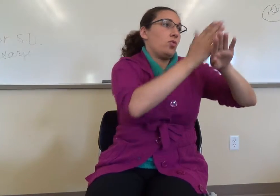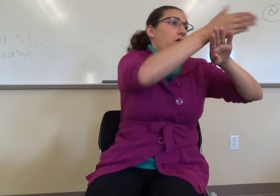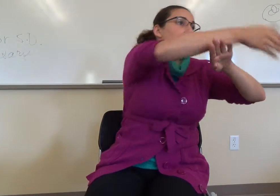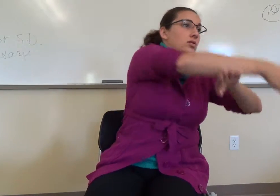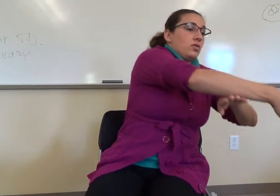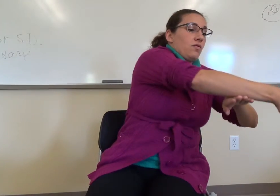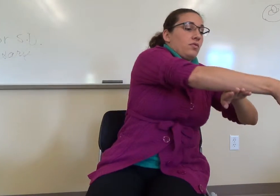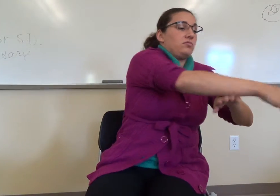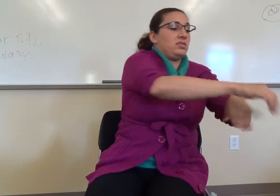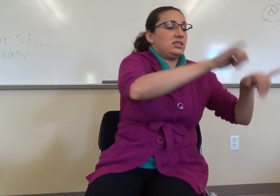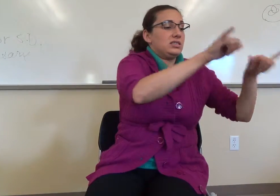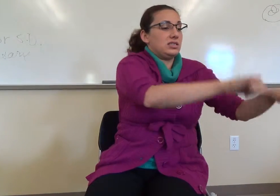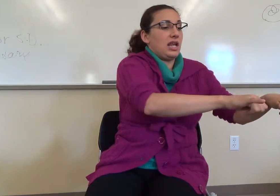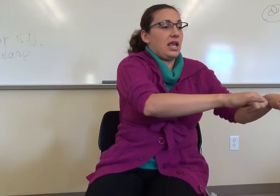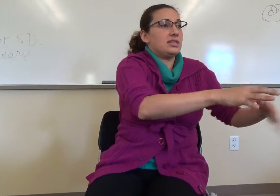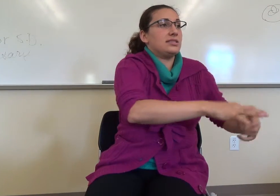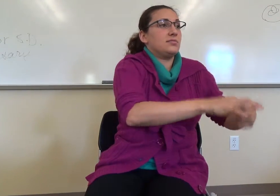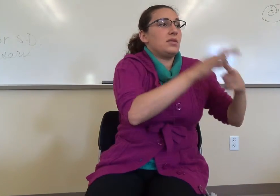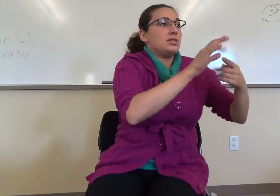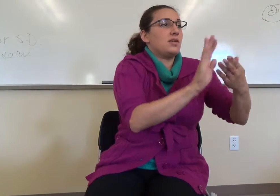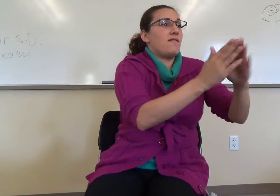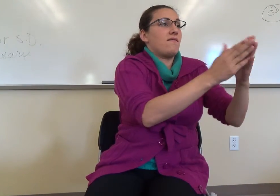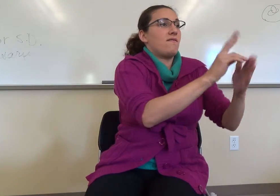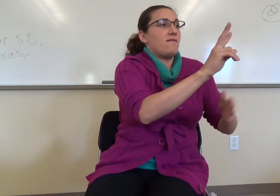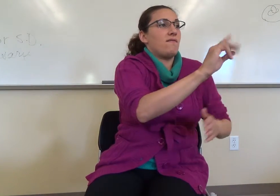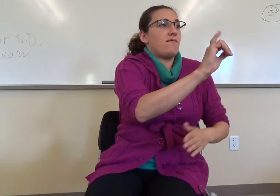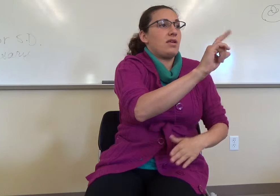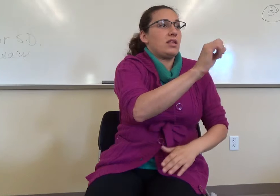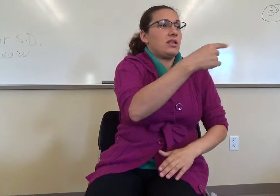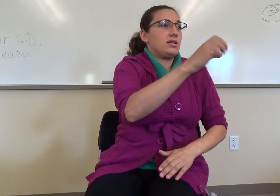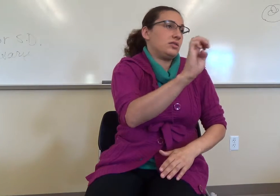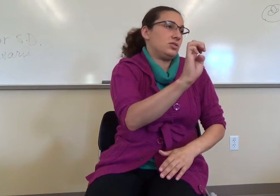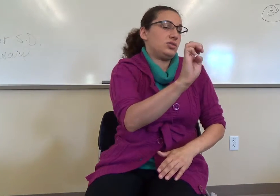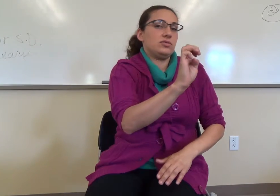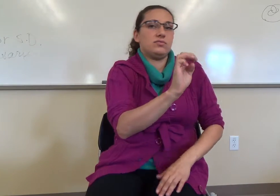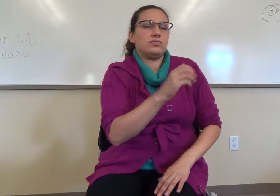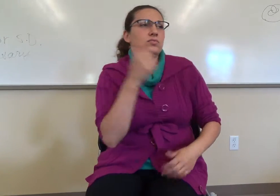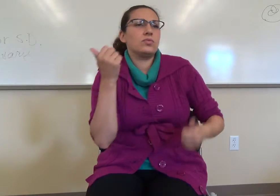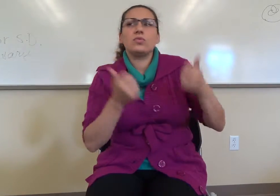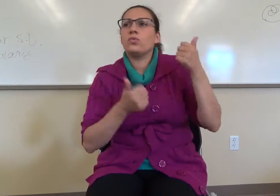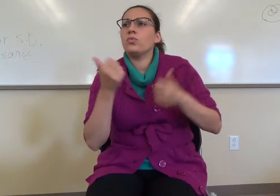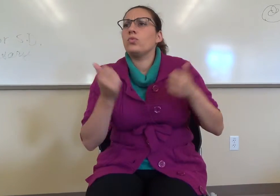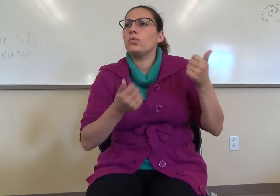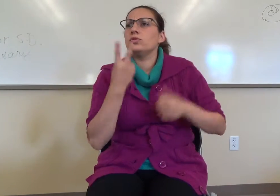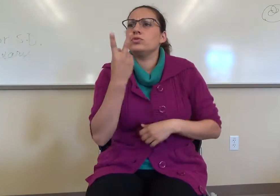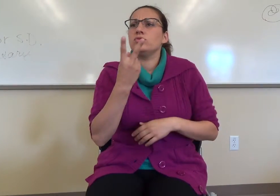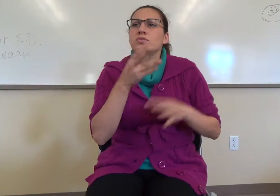in special villages. Okay, so which two sentences make the best